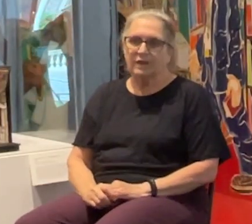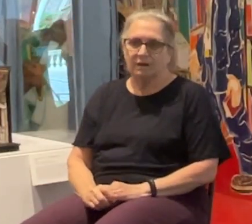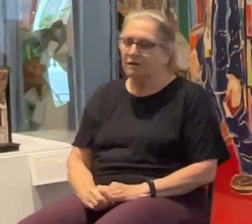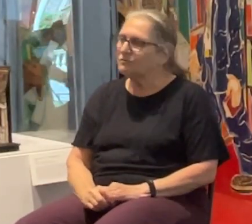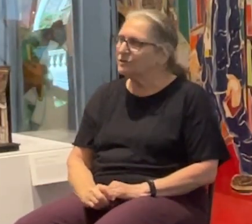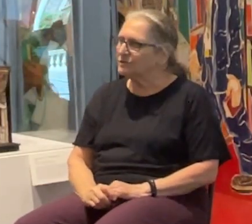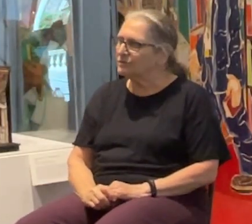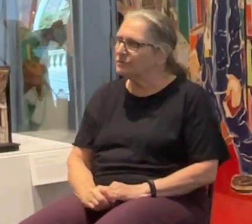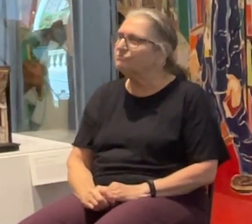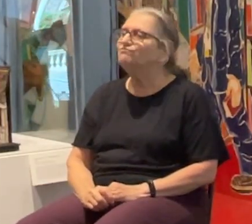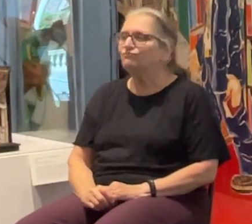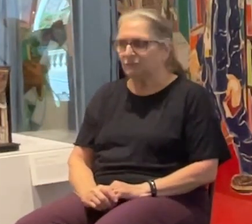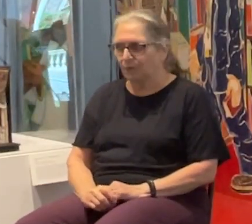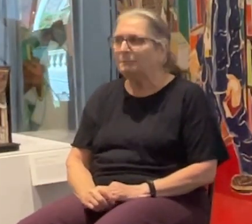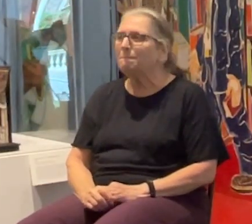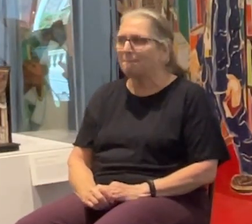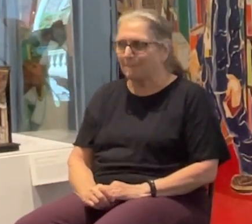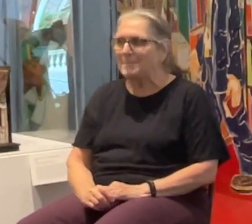covered.